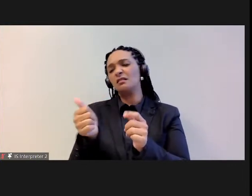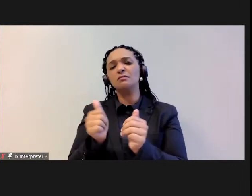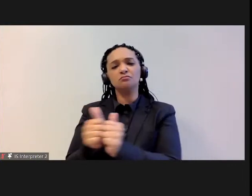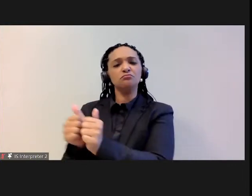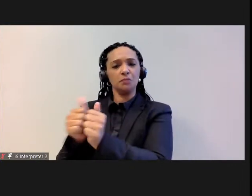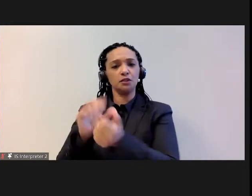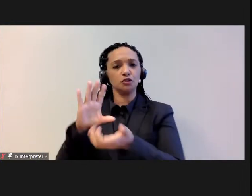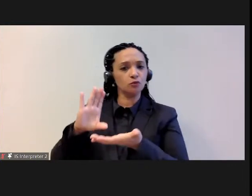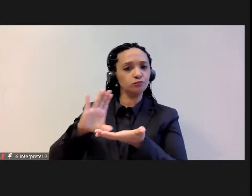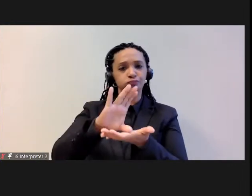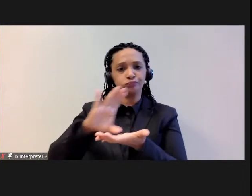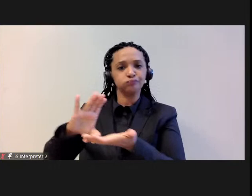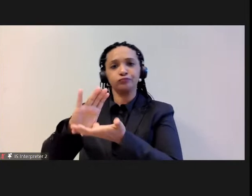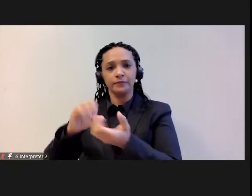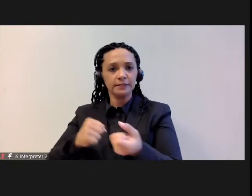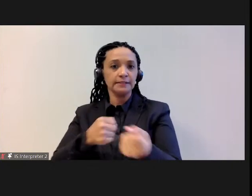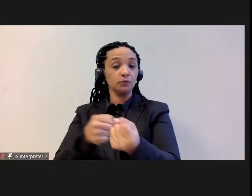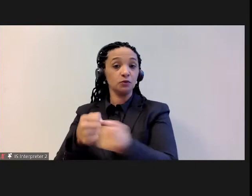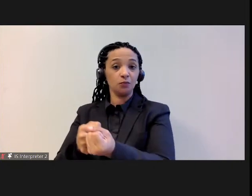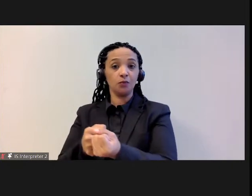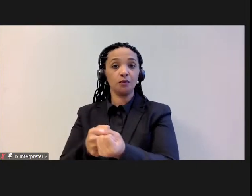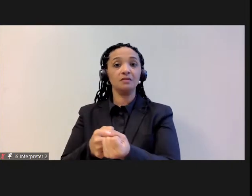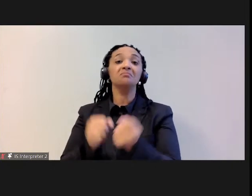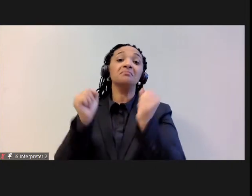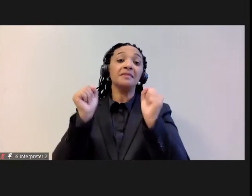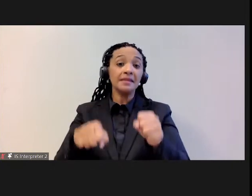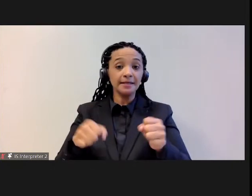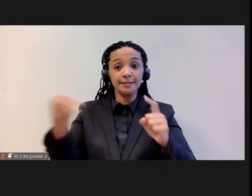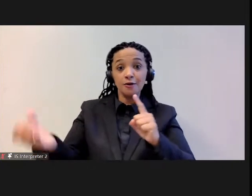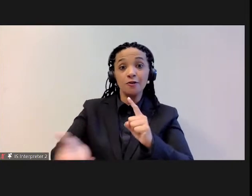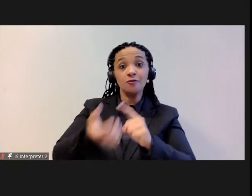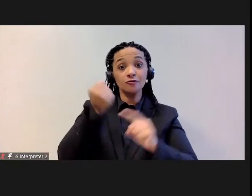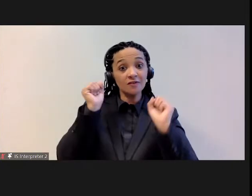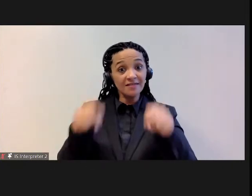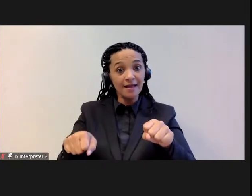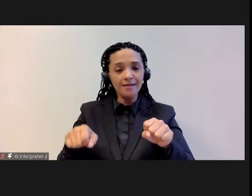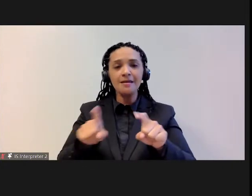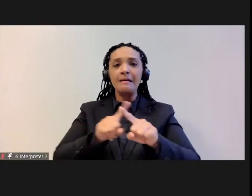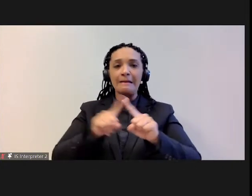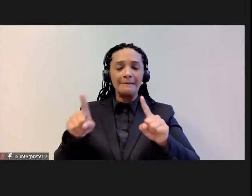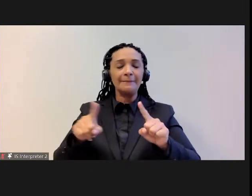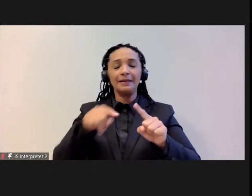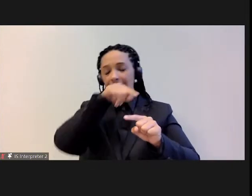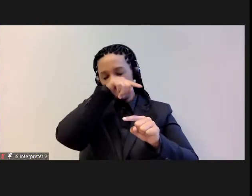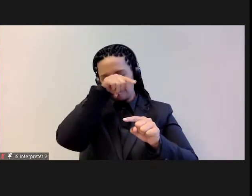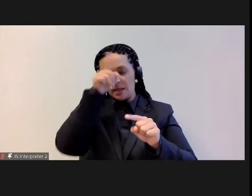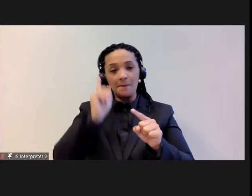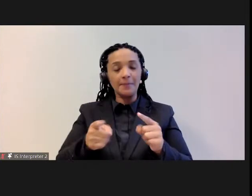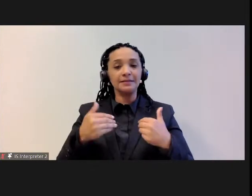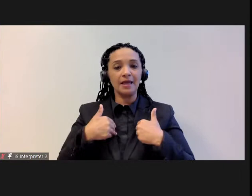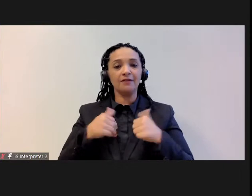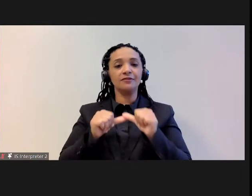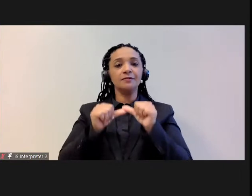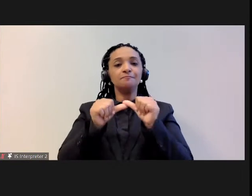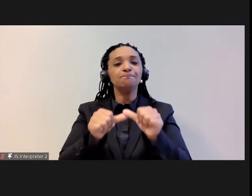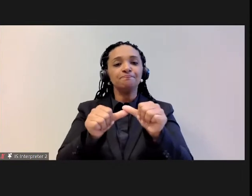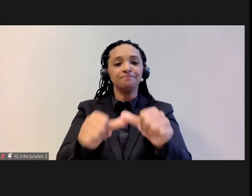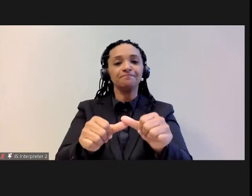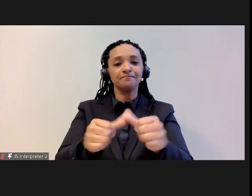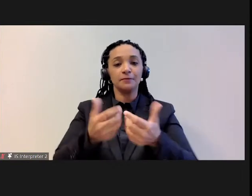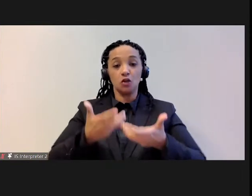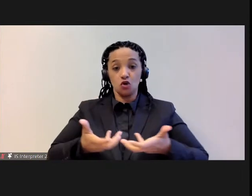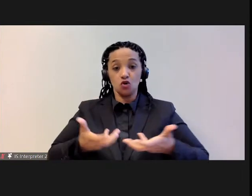So it is possible, but it has required sustained, and it does require sustained, predictable